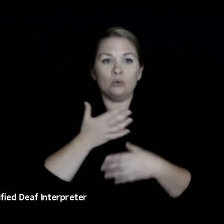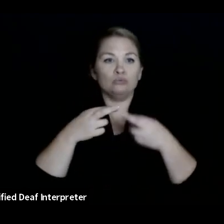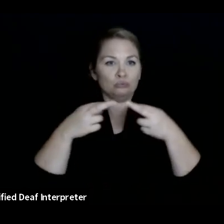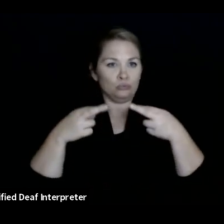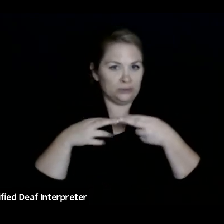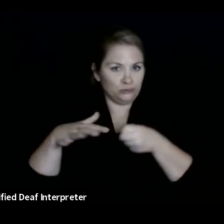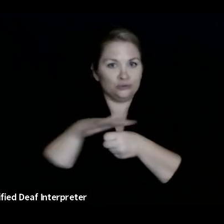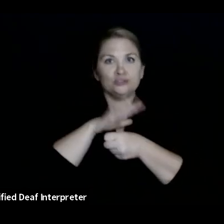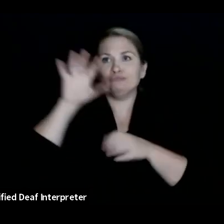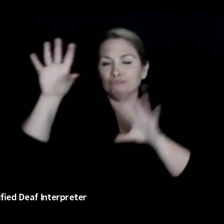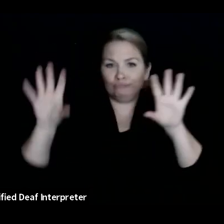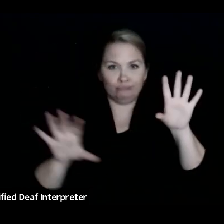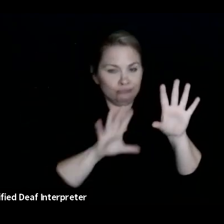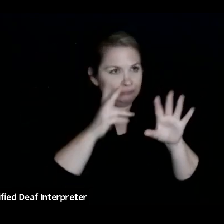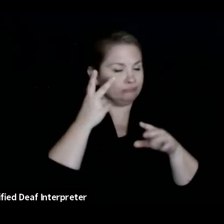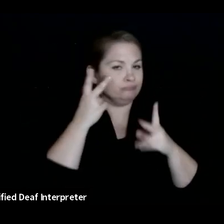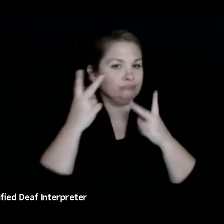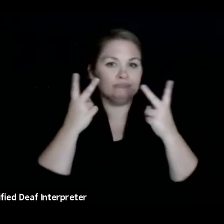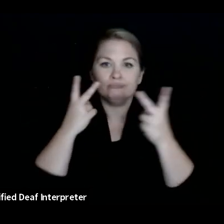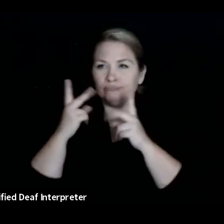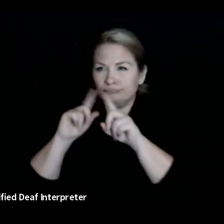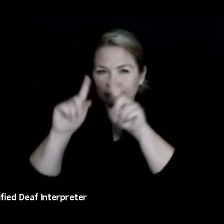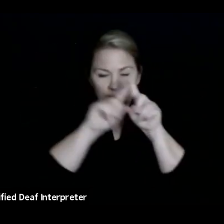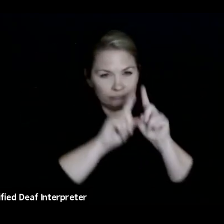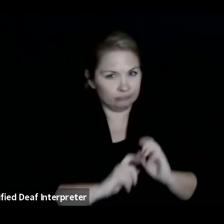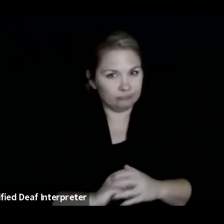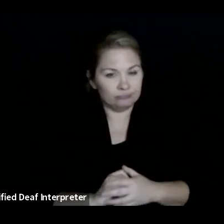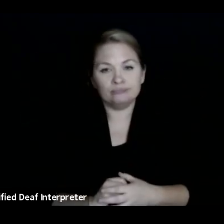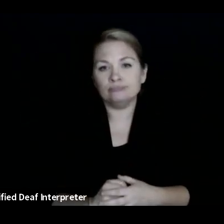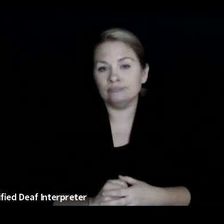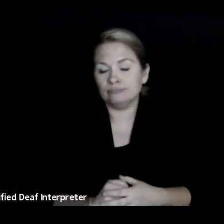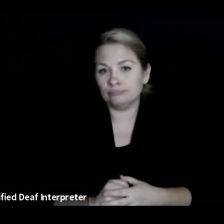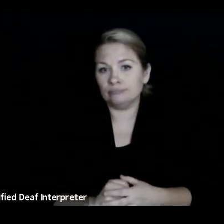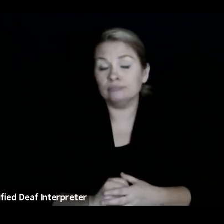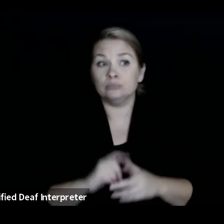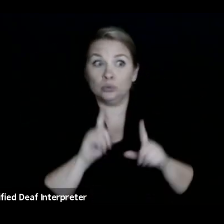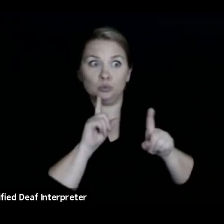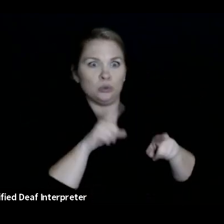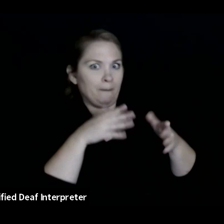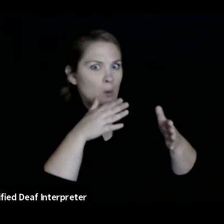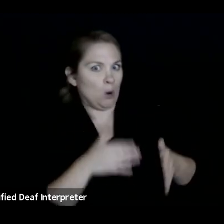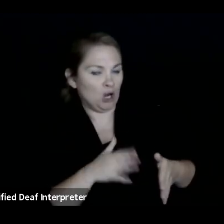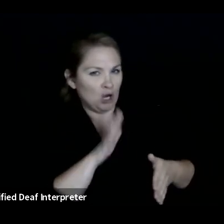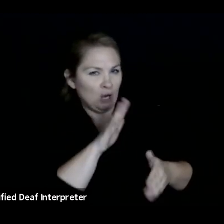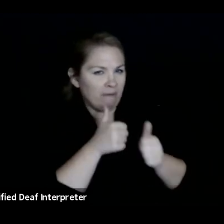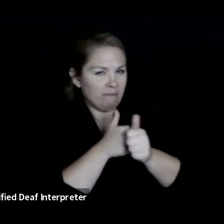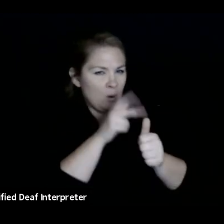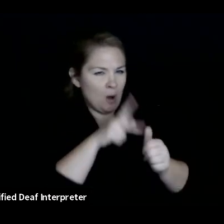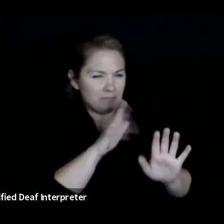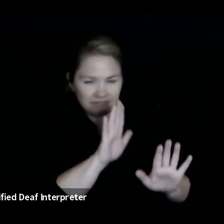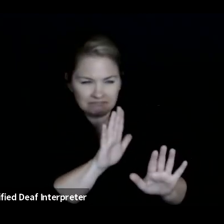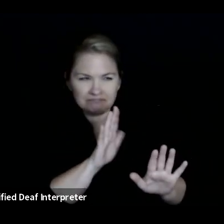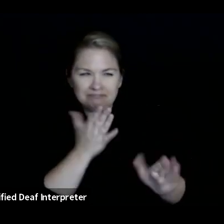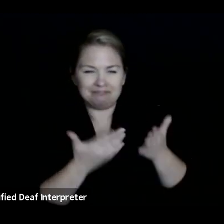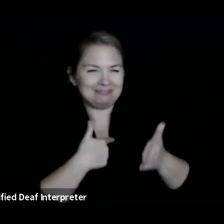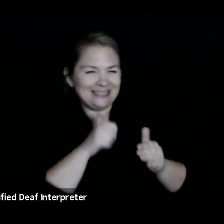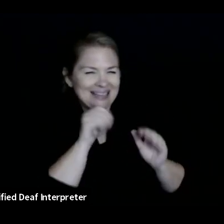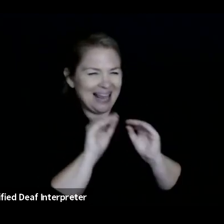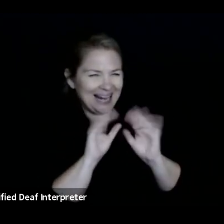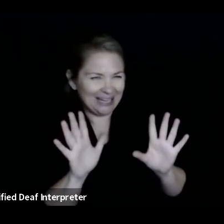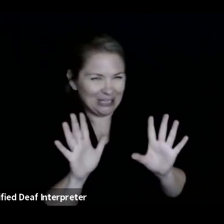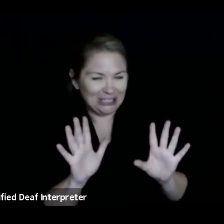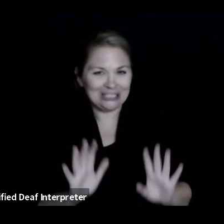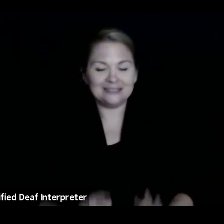not ask the question fairly, and I apologize for that. Are you giving the governor